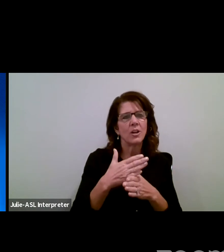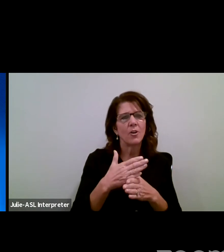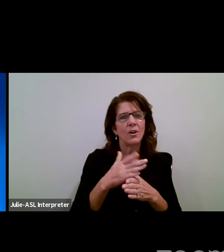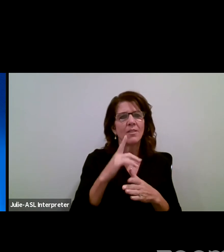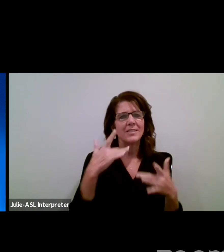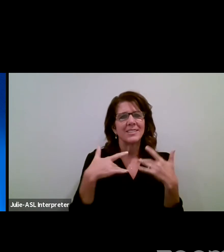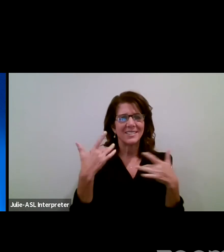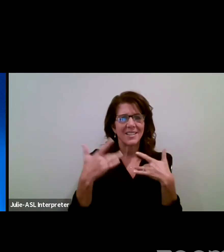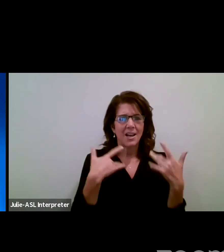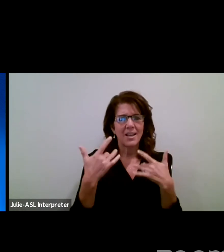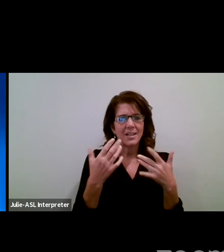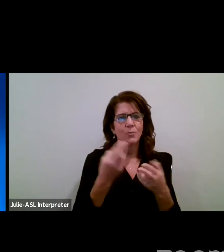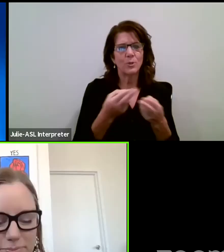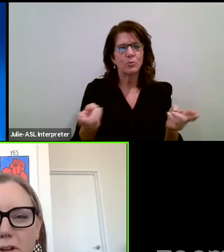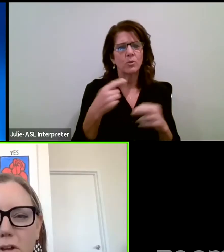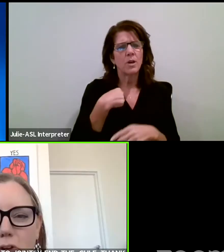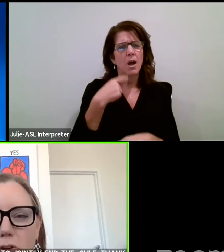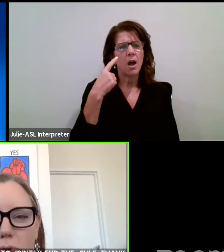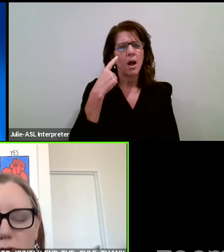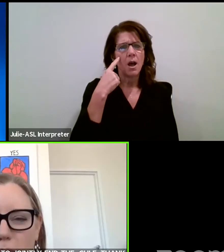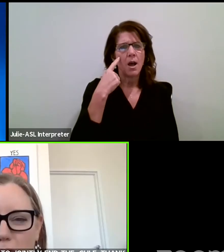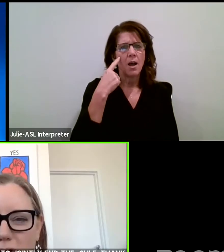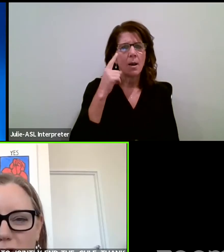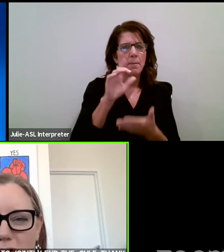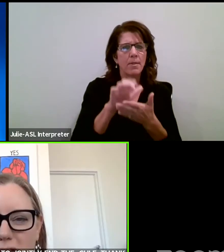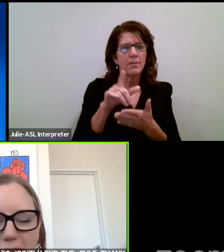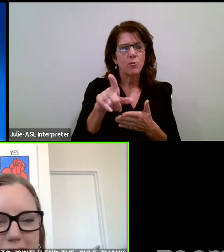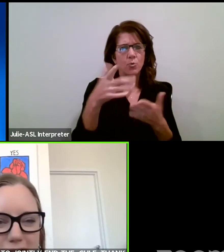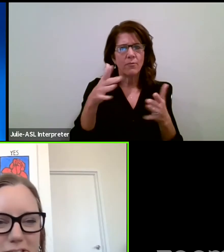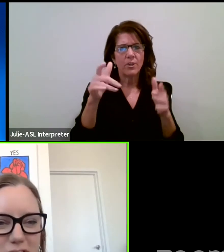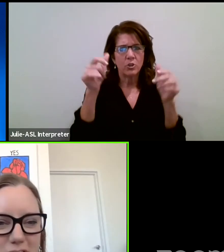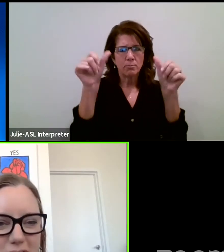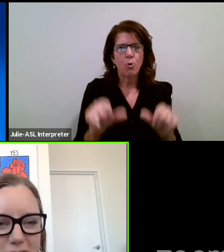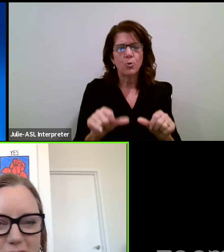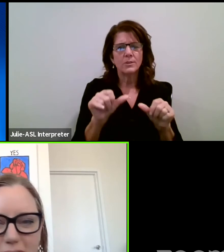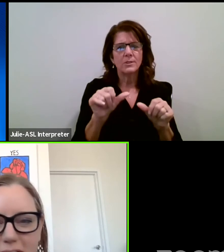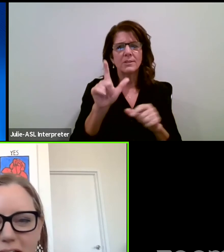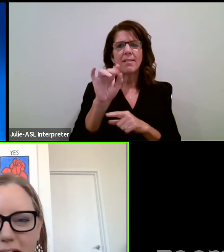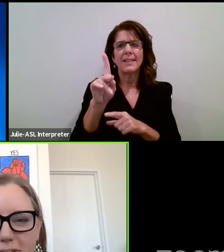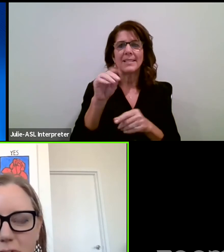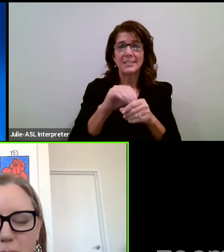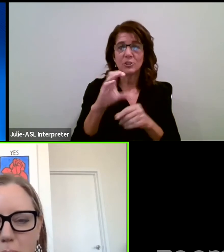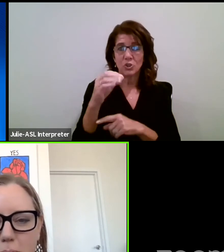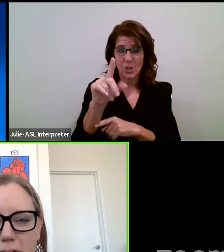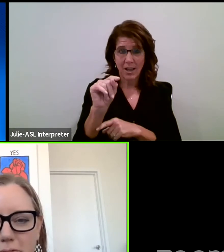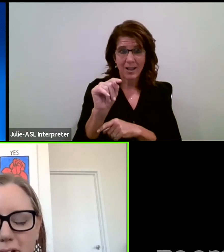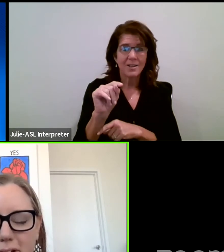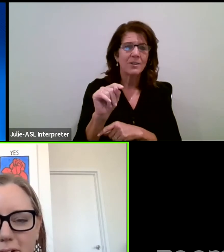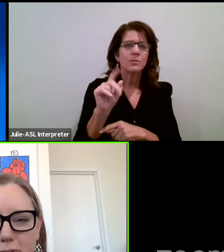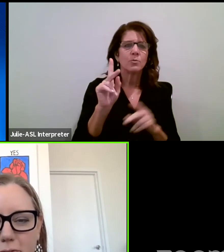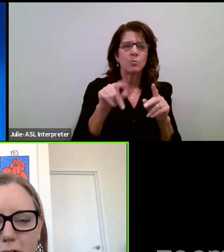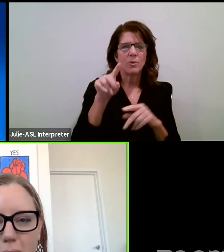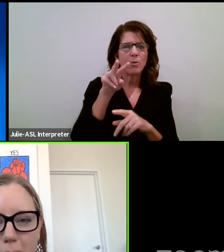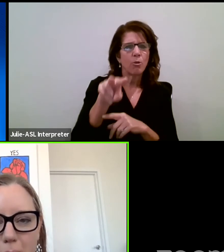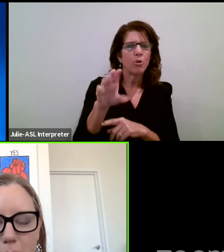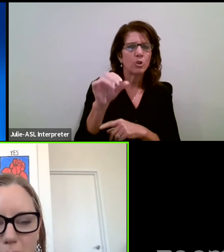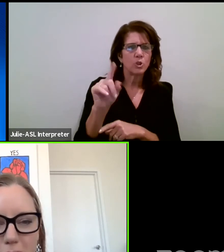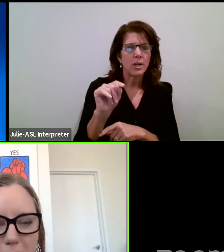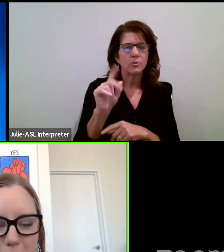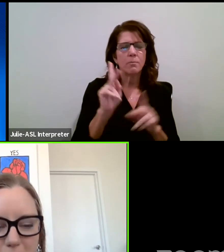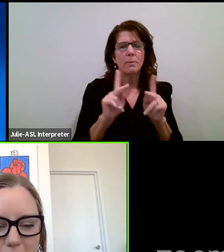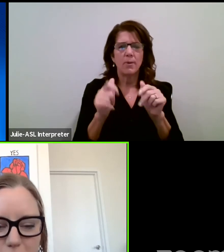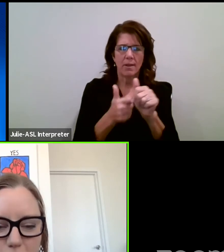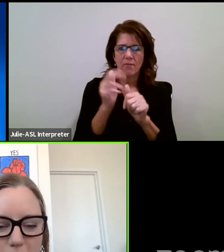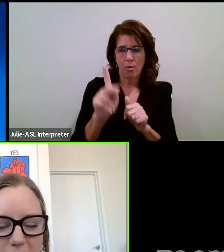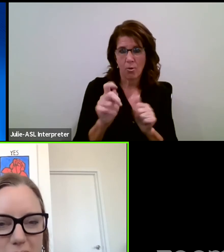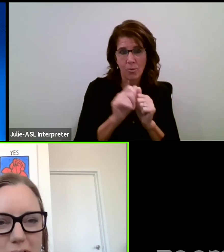exciting new resources. And I believe you also posted the links in the chat. so people can follow up with